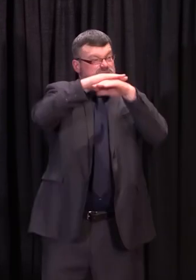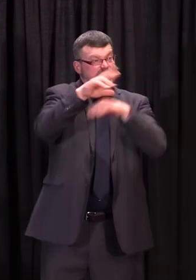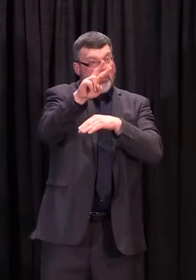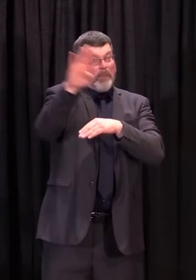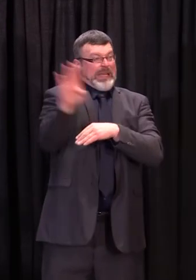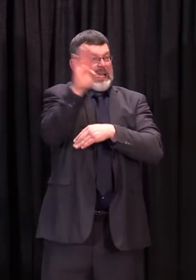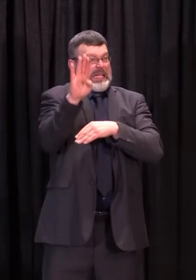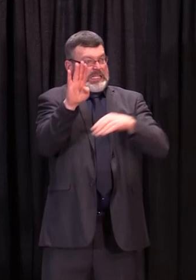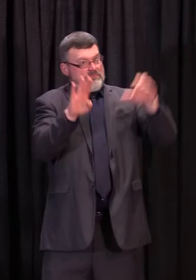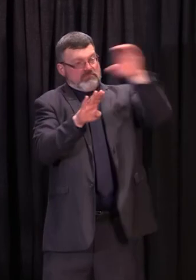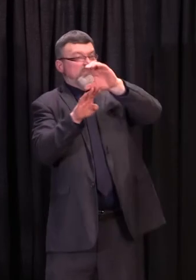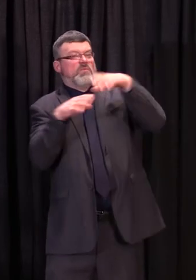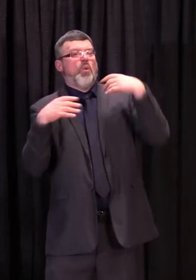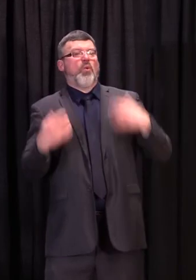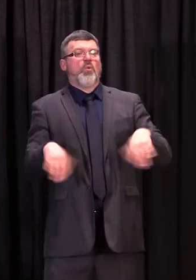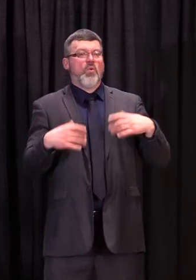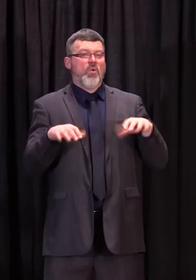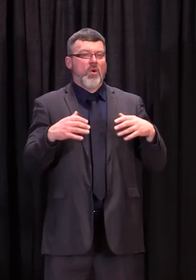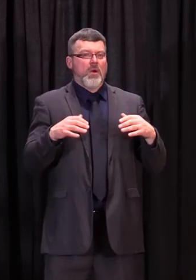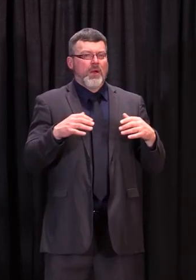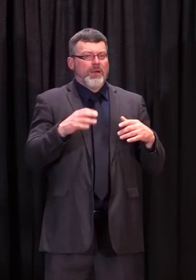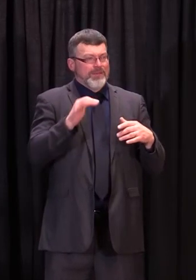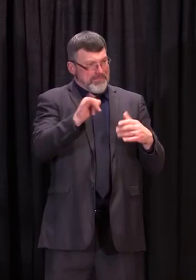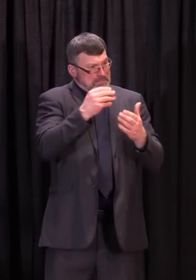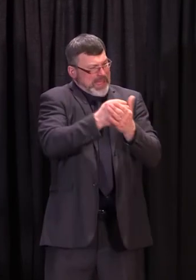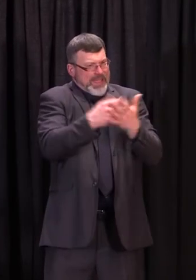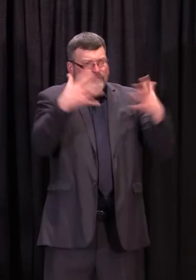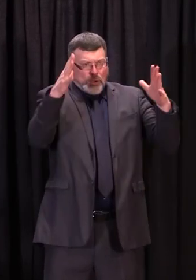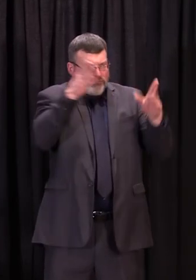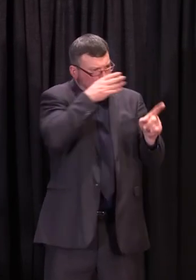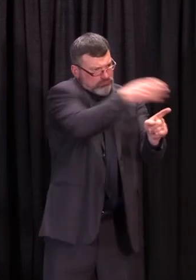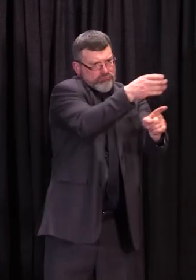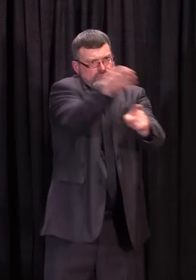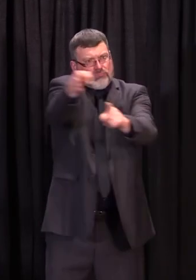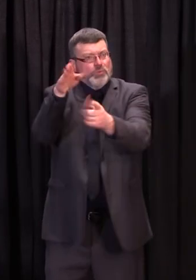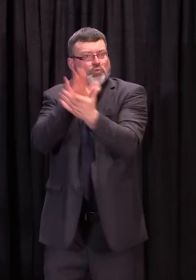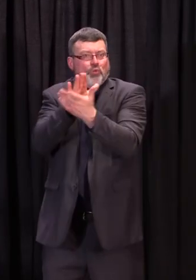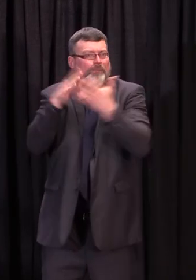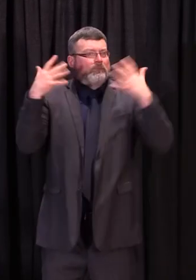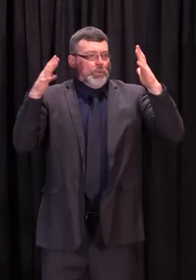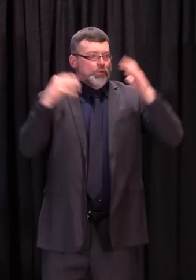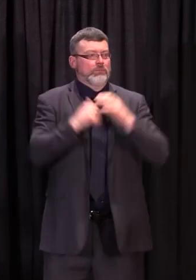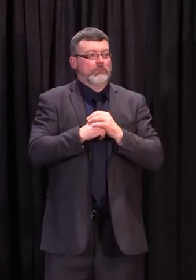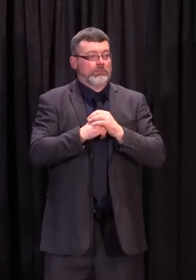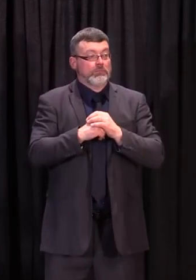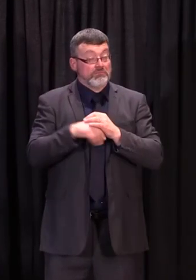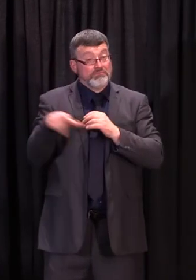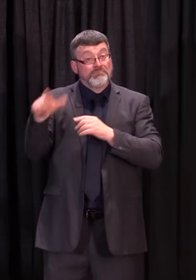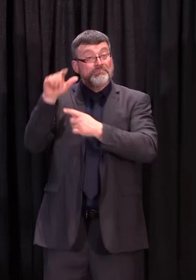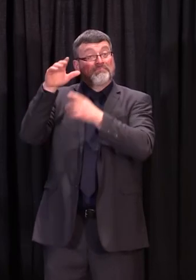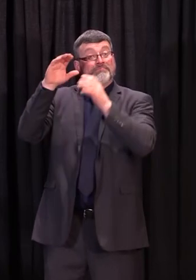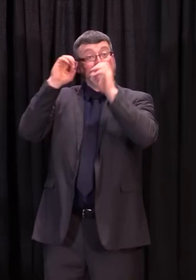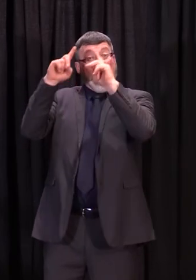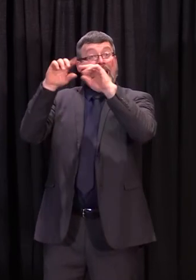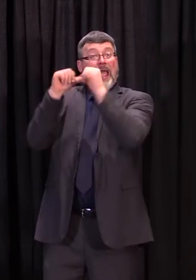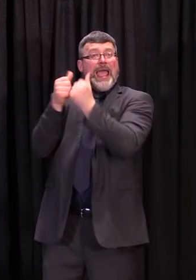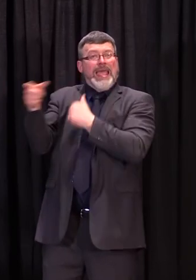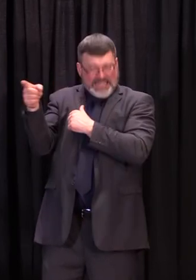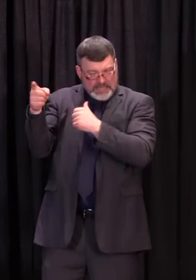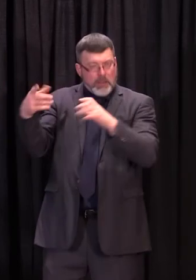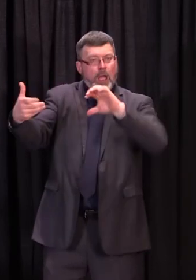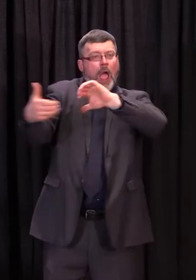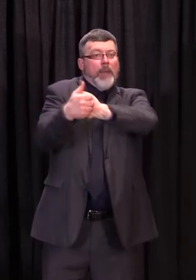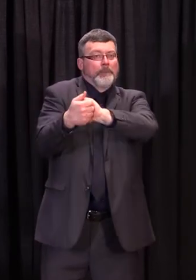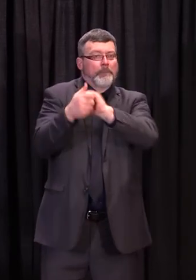gone directly to schools. The Agency of Education is also partnering with them to help students